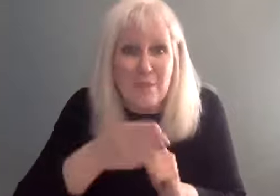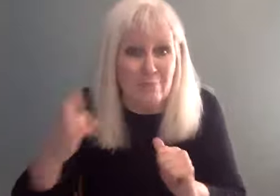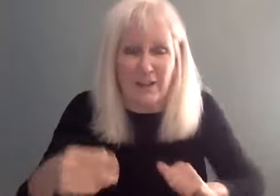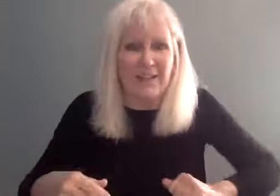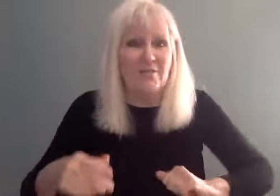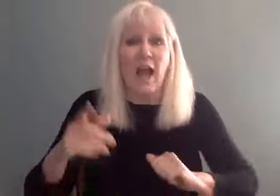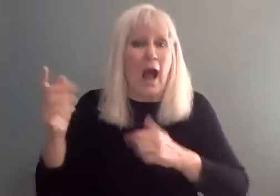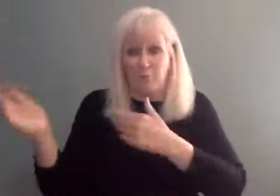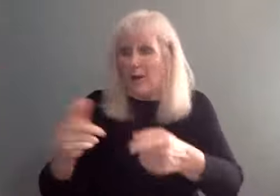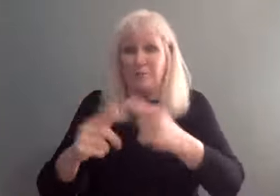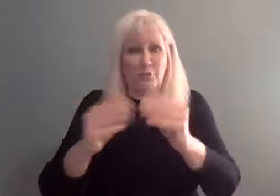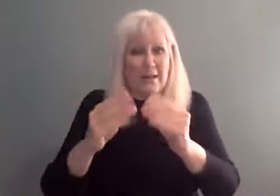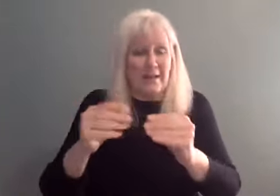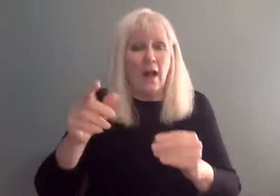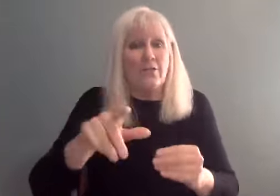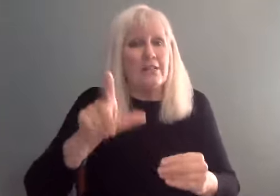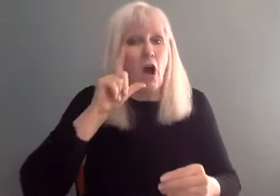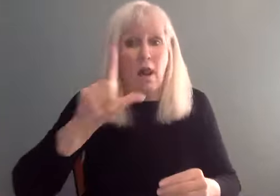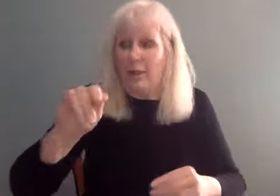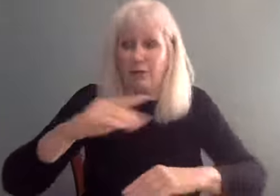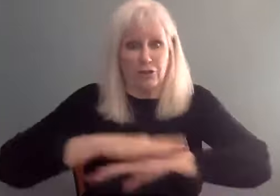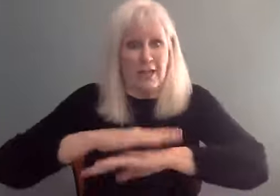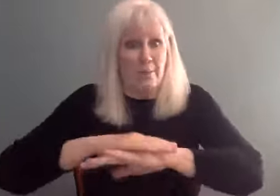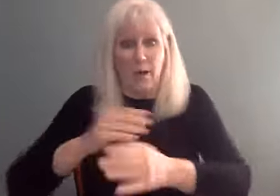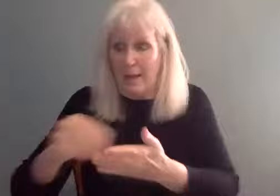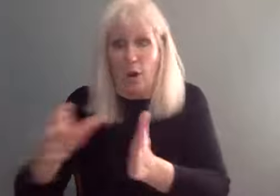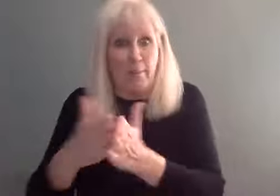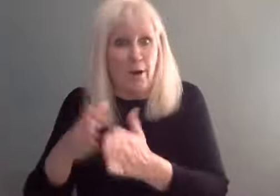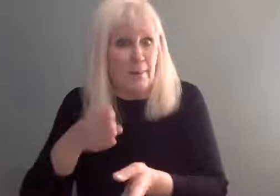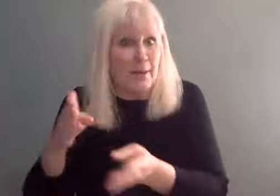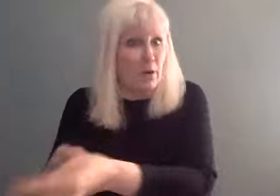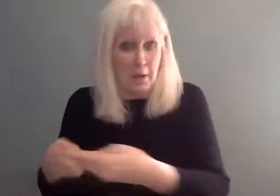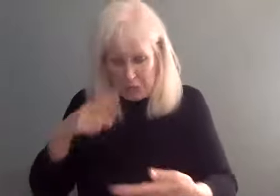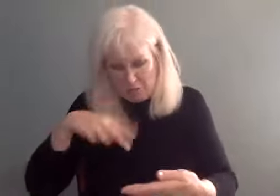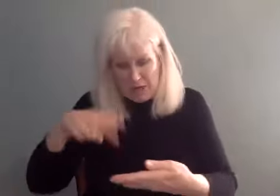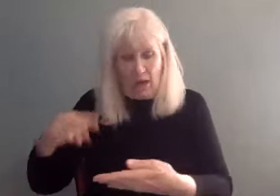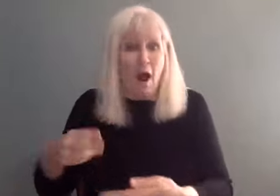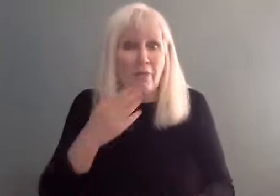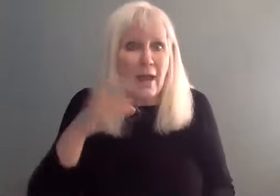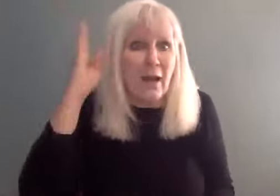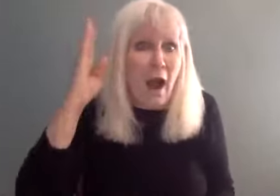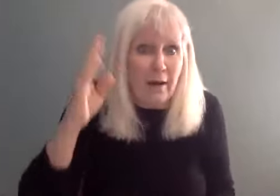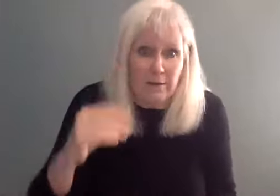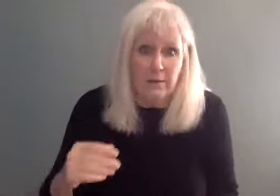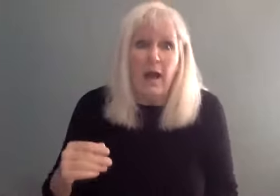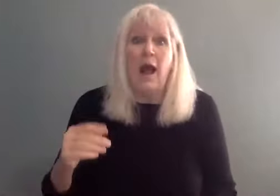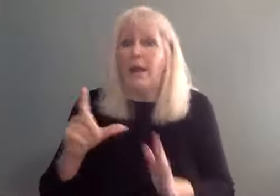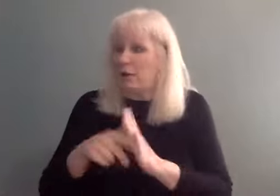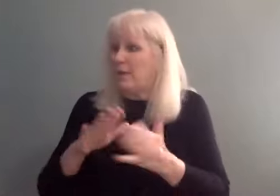And thank God he was free to do that. Thank God that he was free to come and walk his daughter down the aisle. Thank God. And then my second